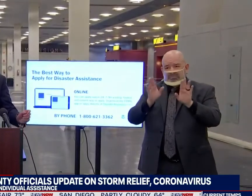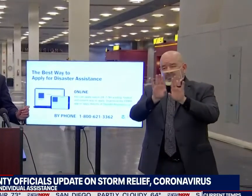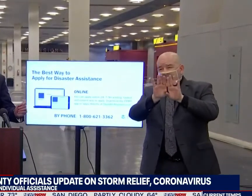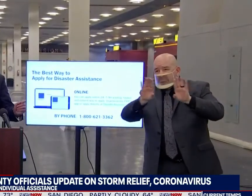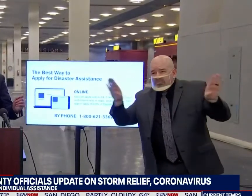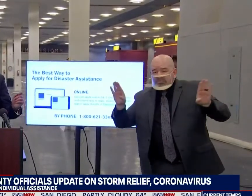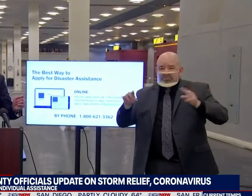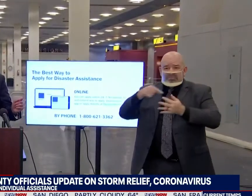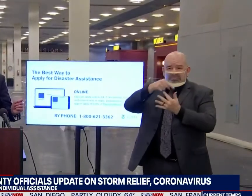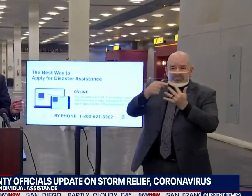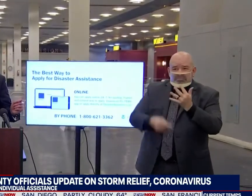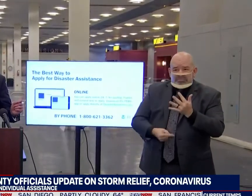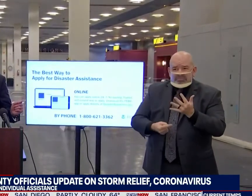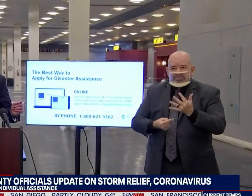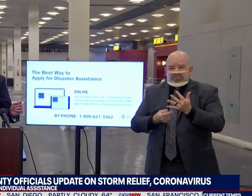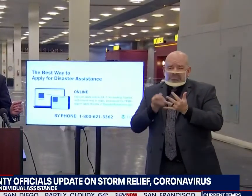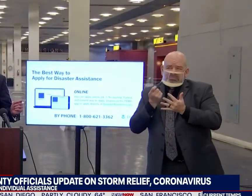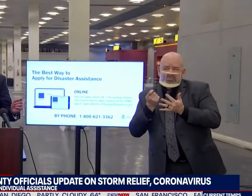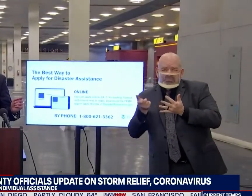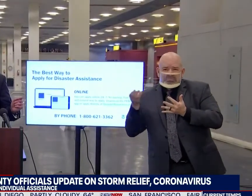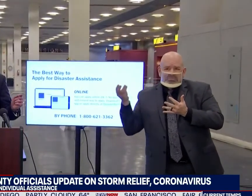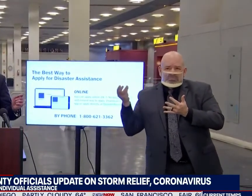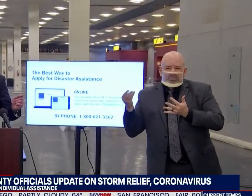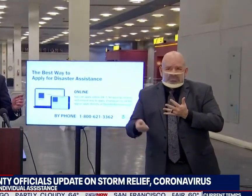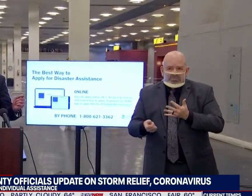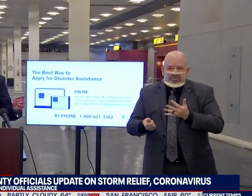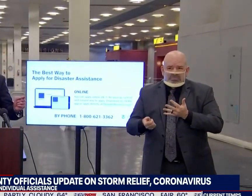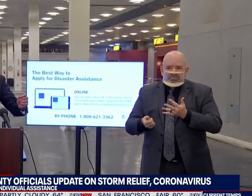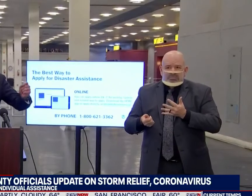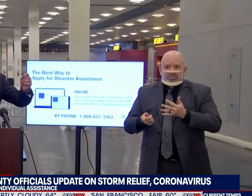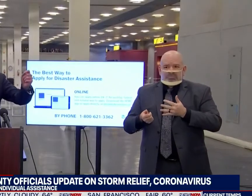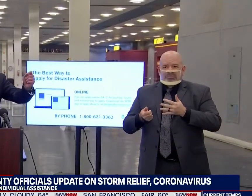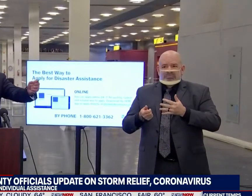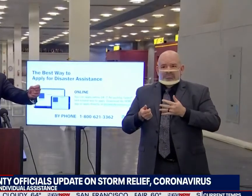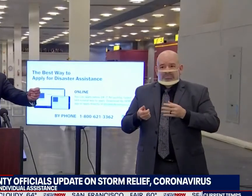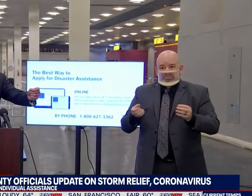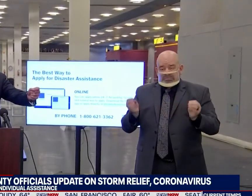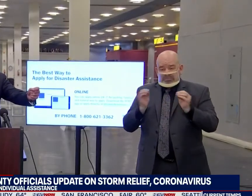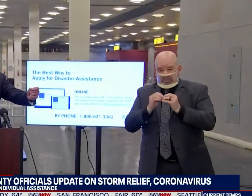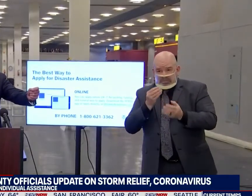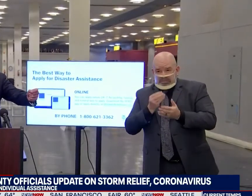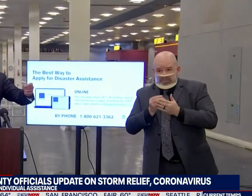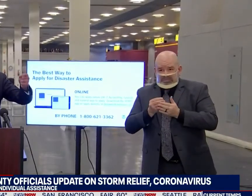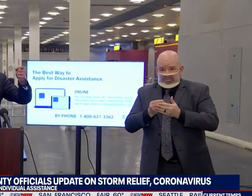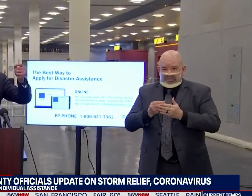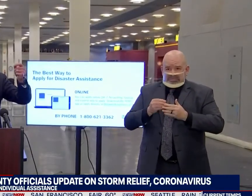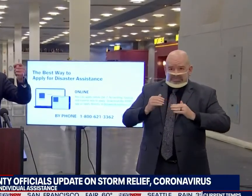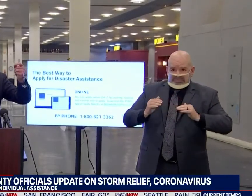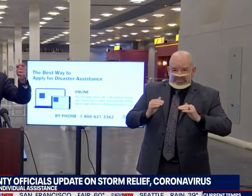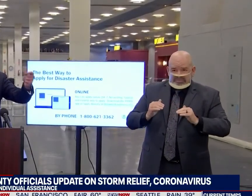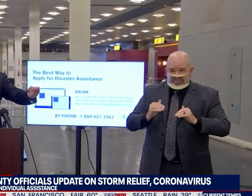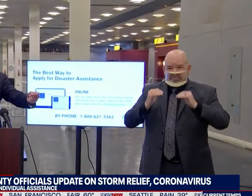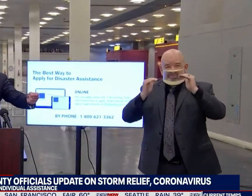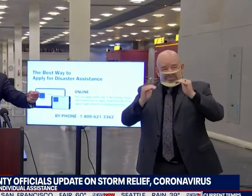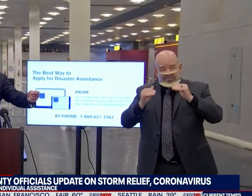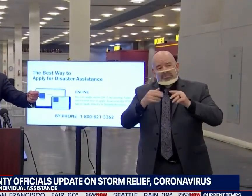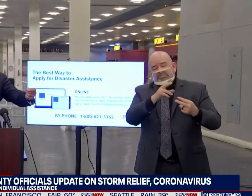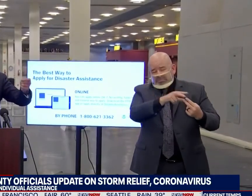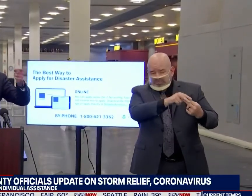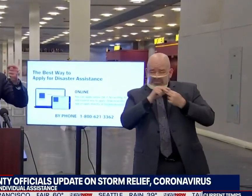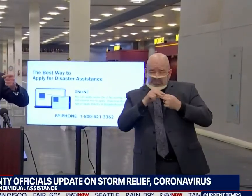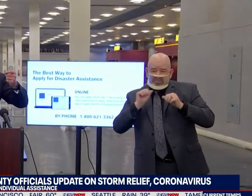qualify for an SBA loan uh to do that part of it. So, you can get your money from the insurance company. You can get your money